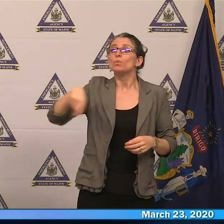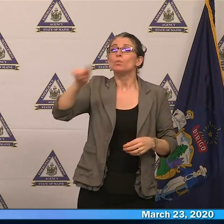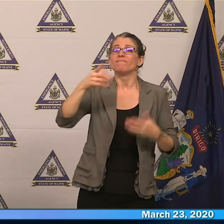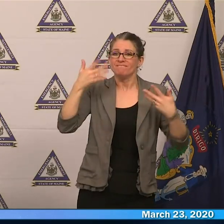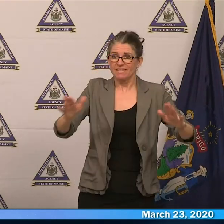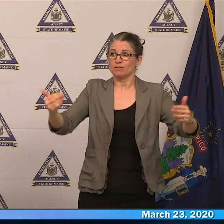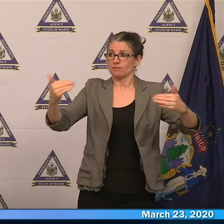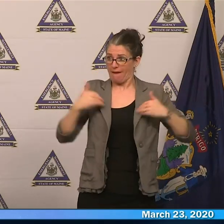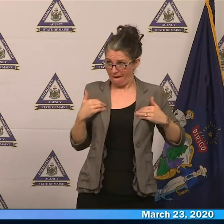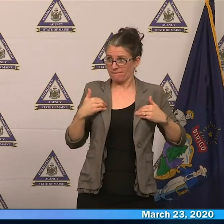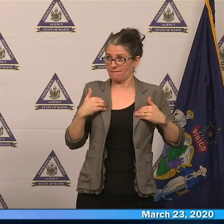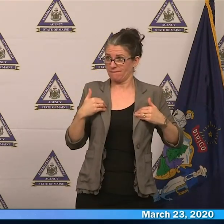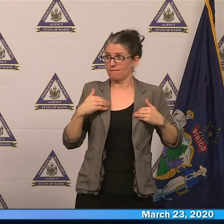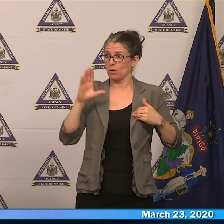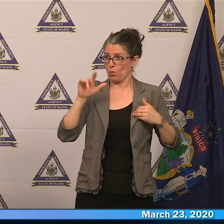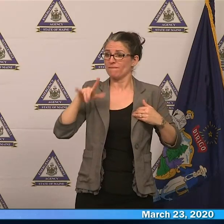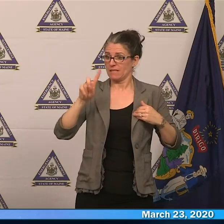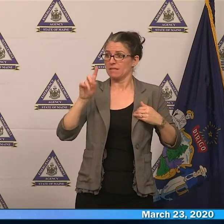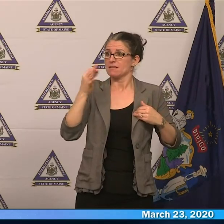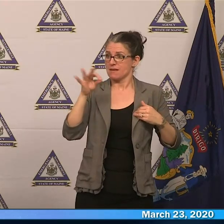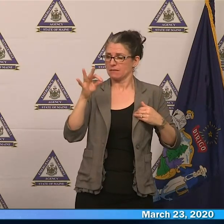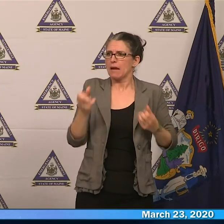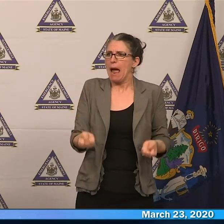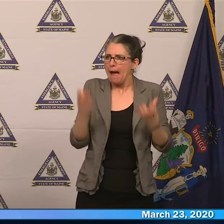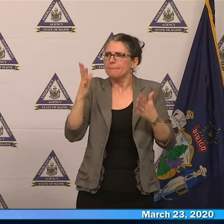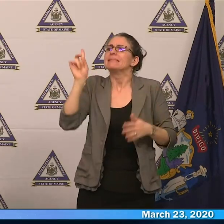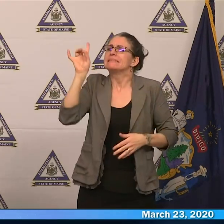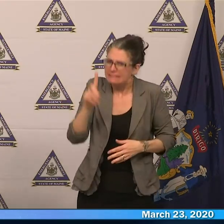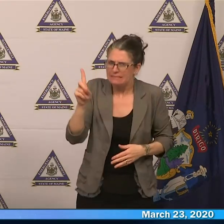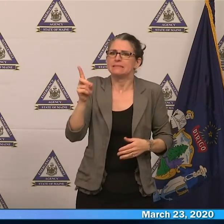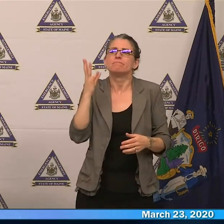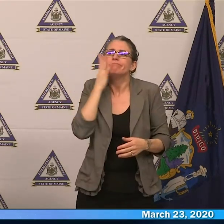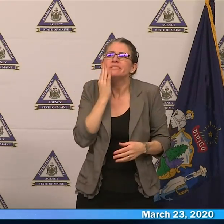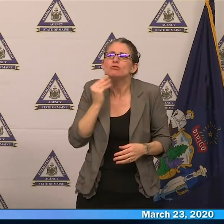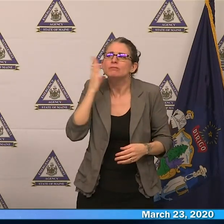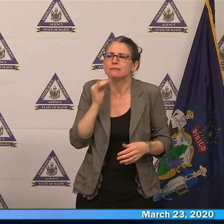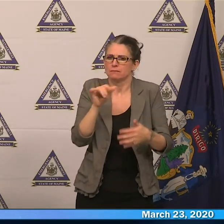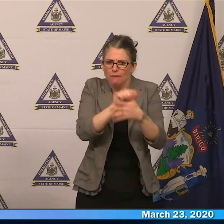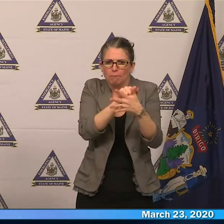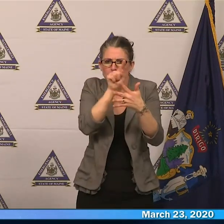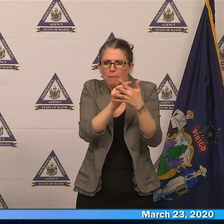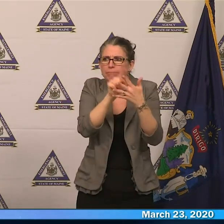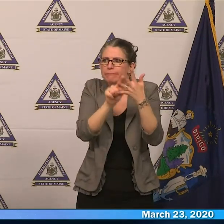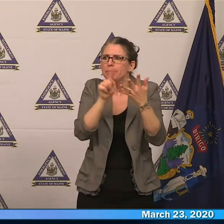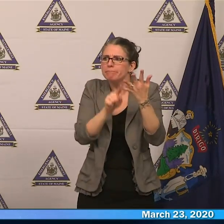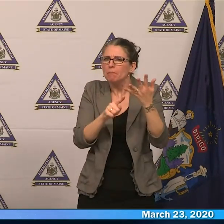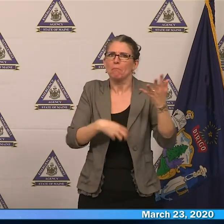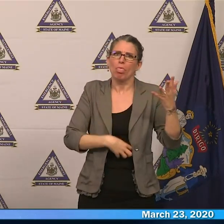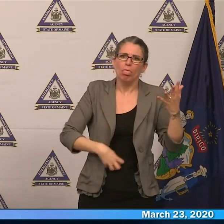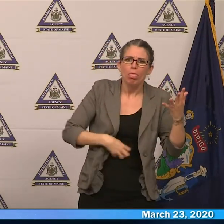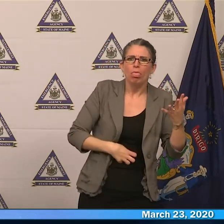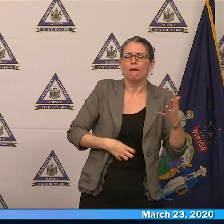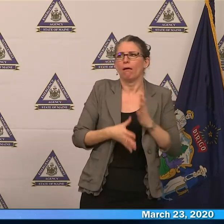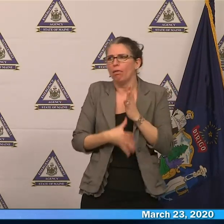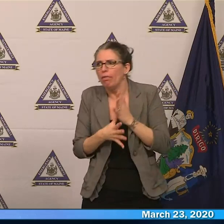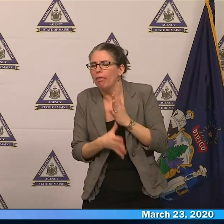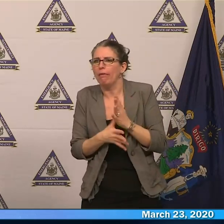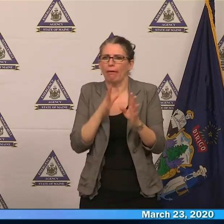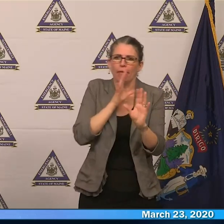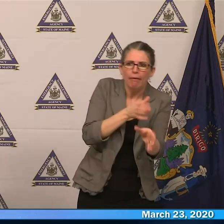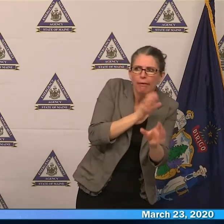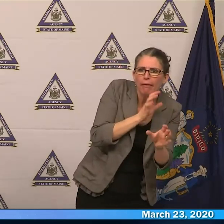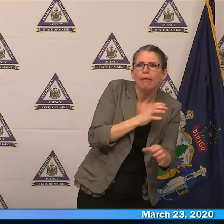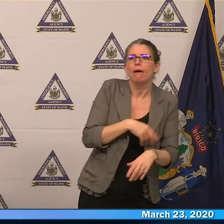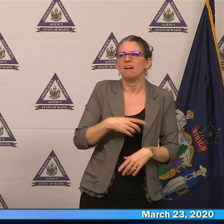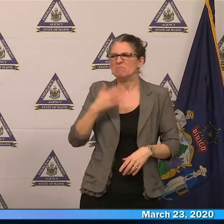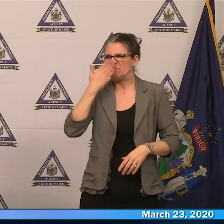the vast majority of folks still start their COVID-19 journey or their course with respiratory symptoms as opposed to